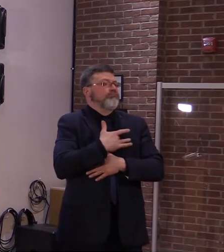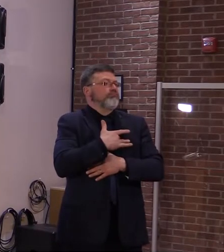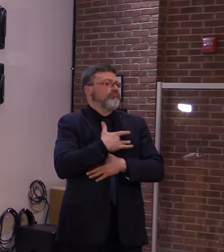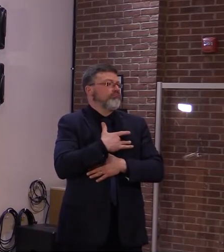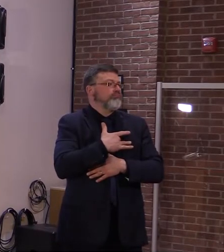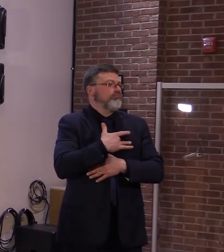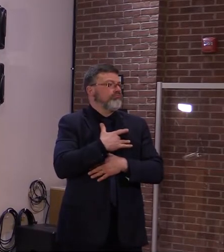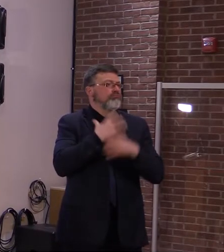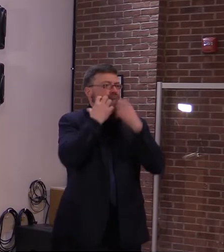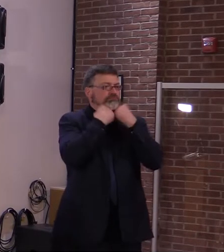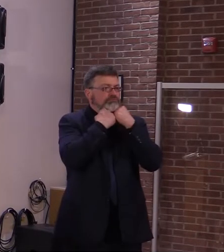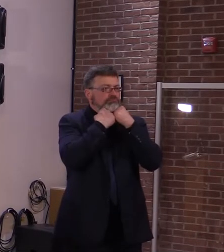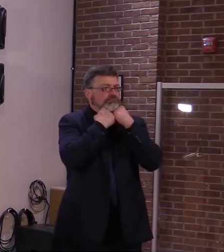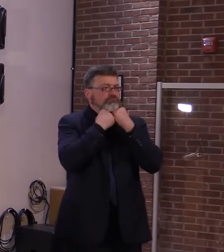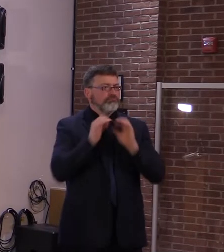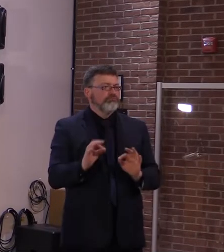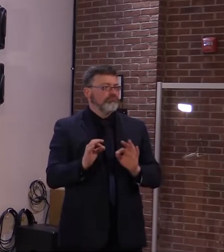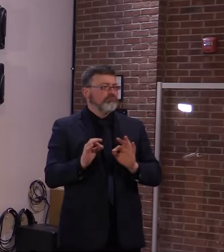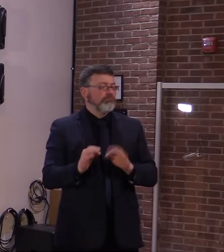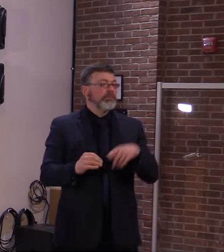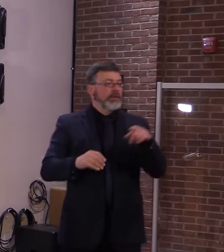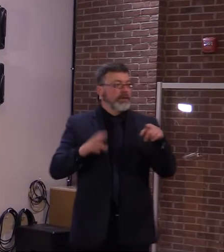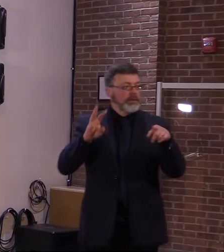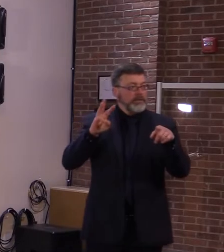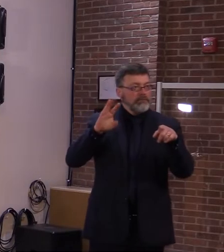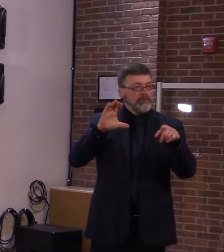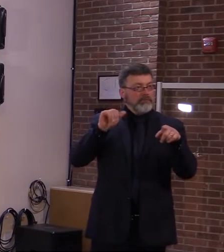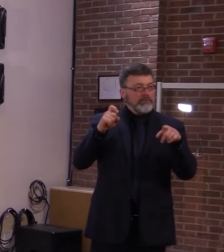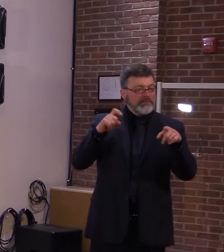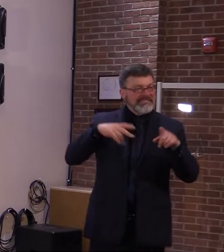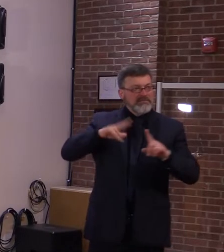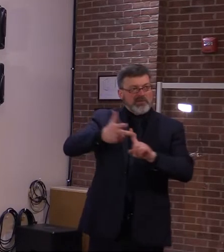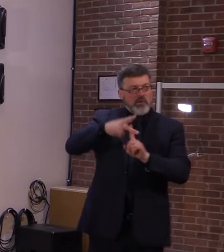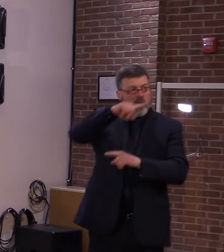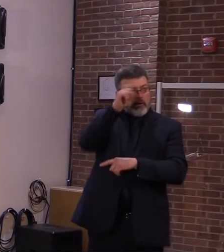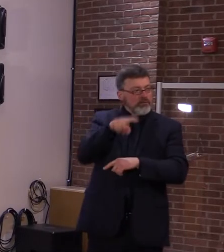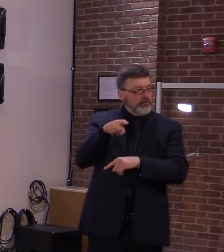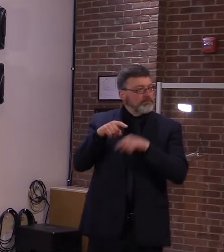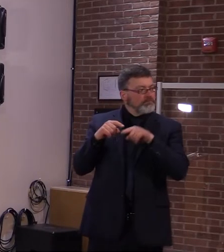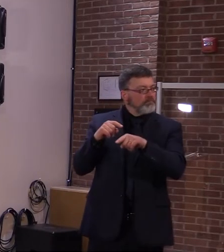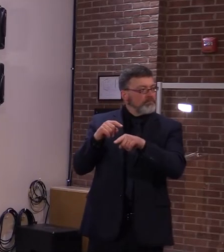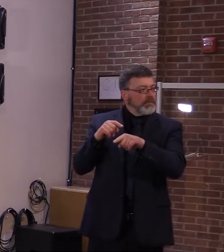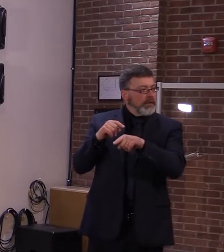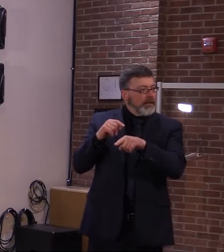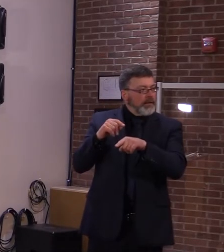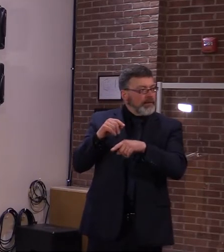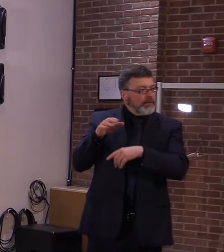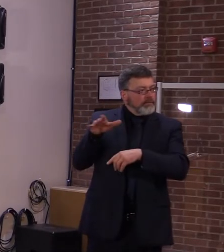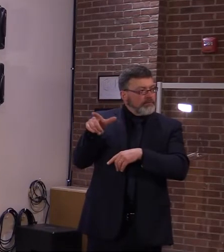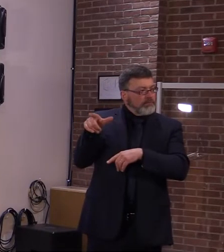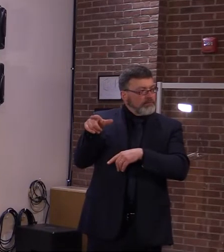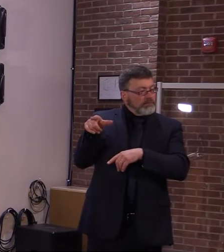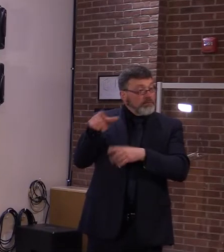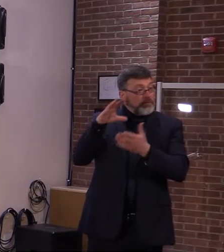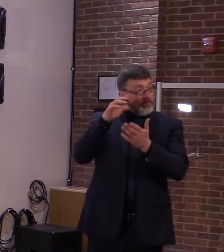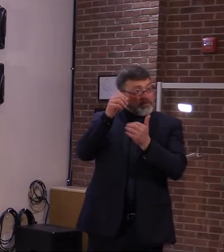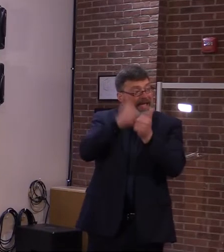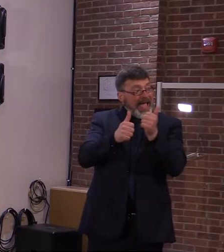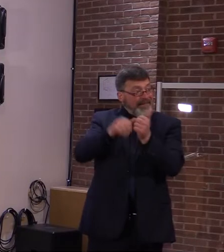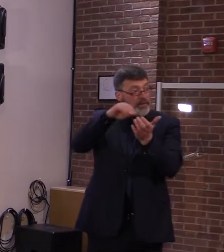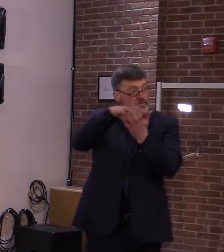Secretary, do you envision every single student moving on to the next grade, or do you think some districts might make the decision